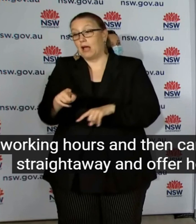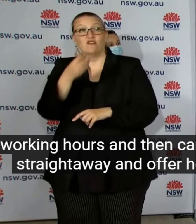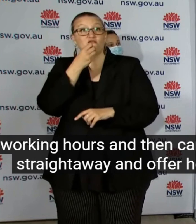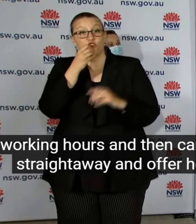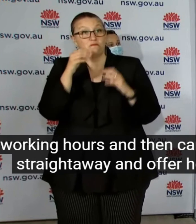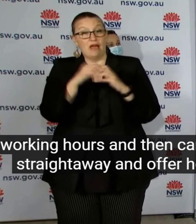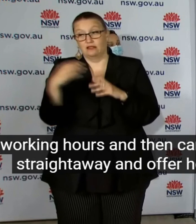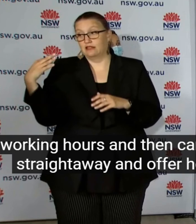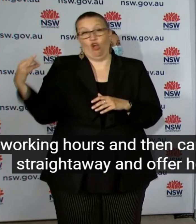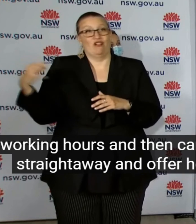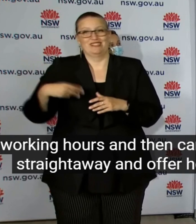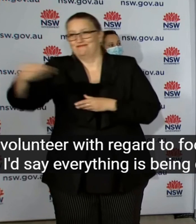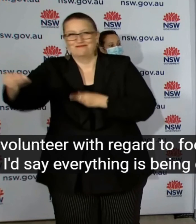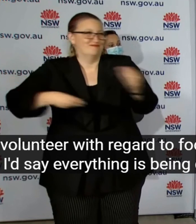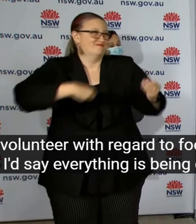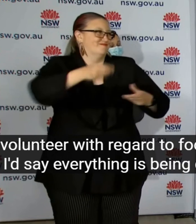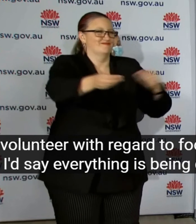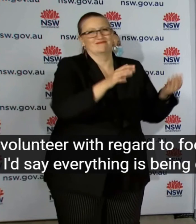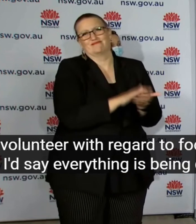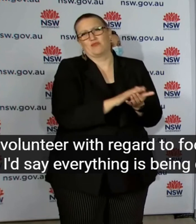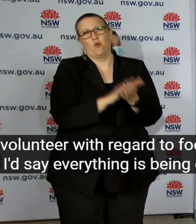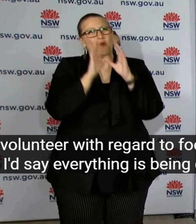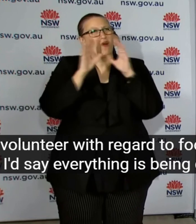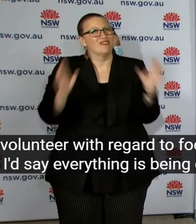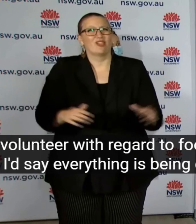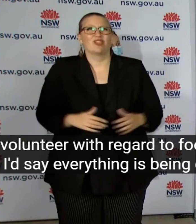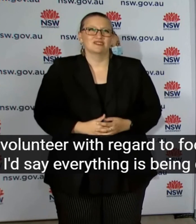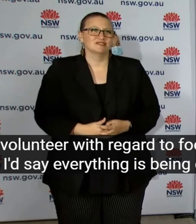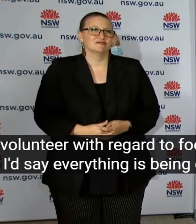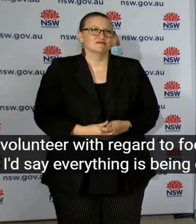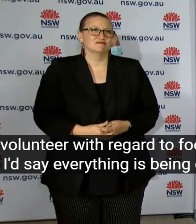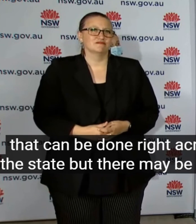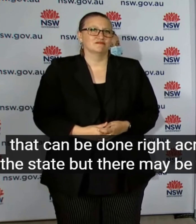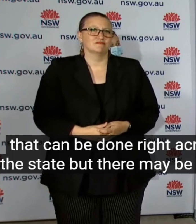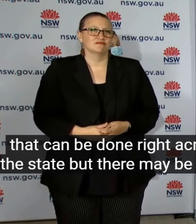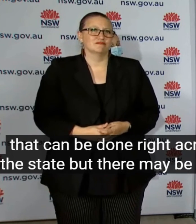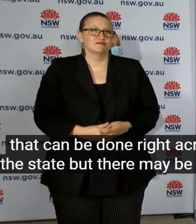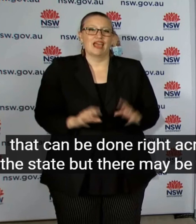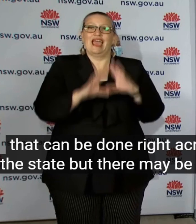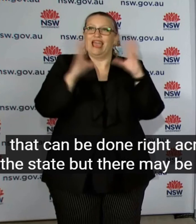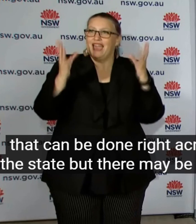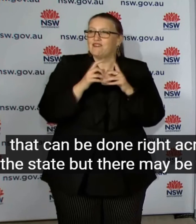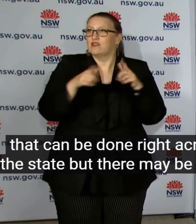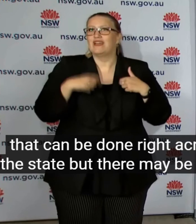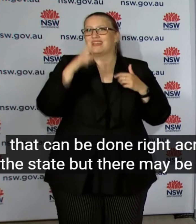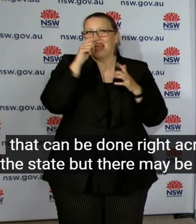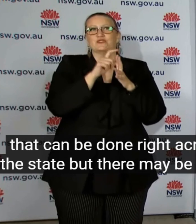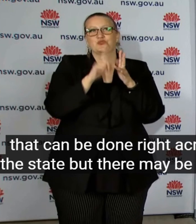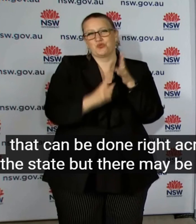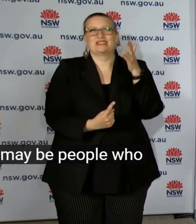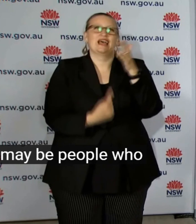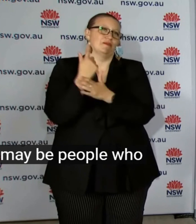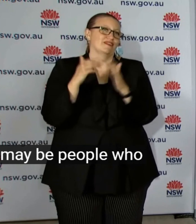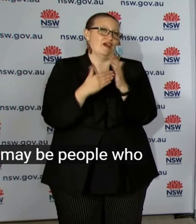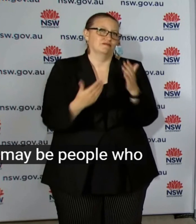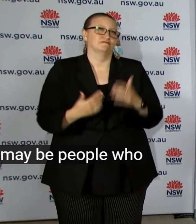say everything is being done that can be done right across the state, but there may be people who have missed out on that. If there